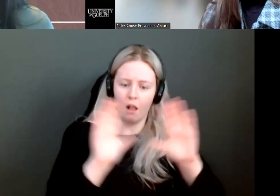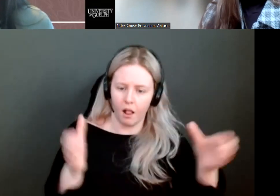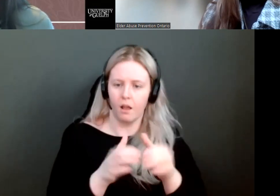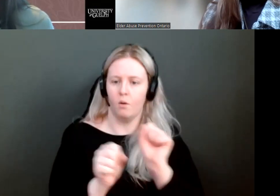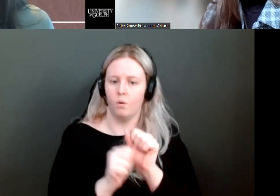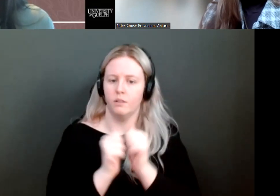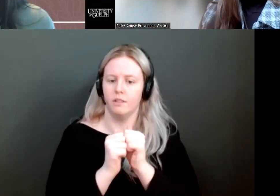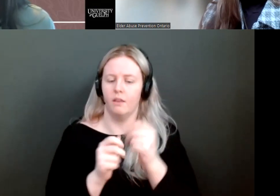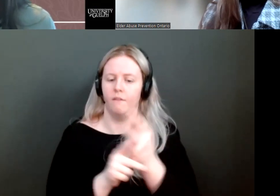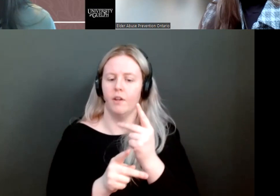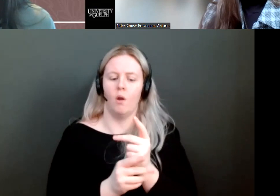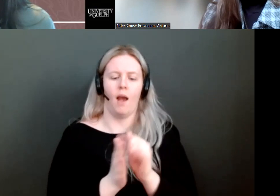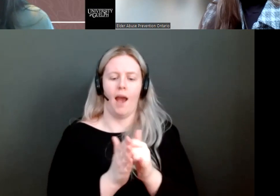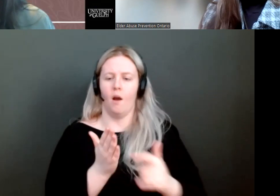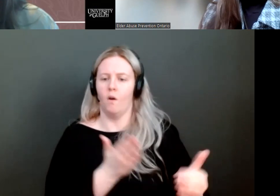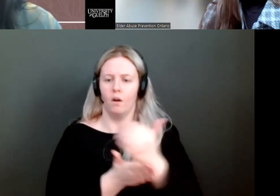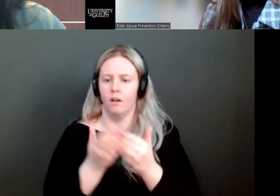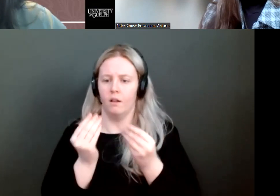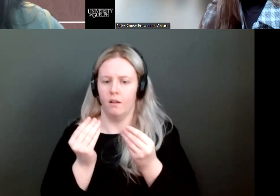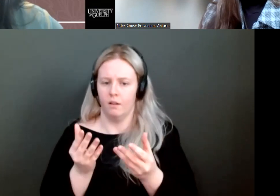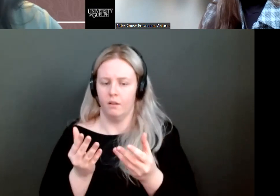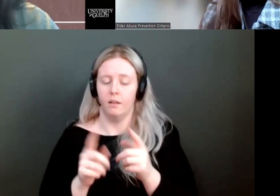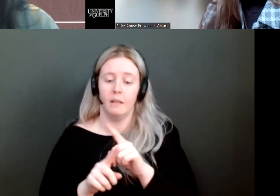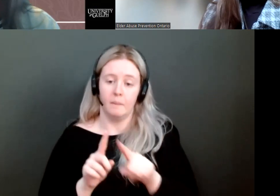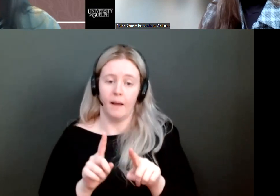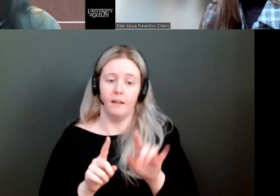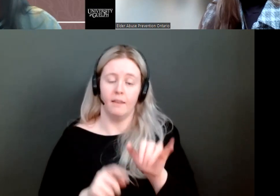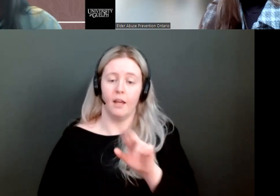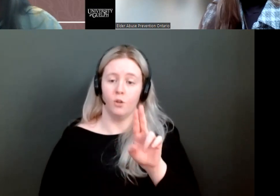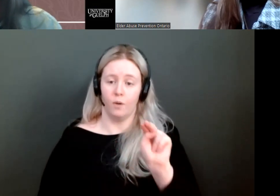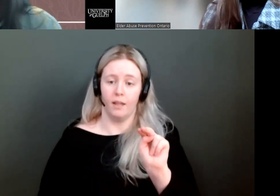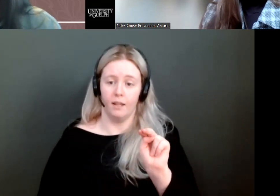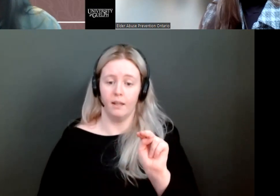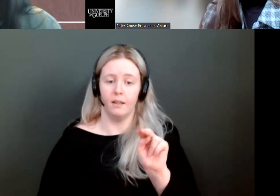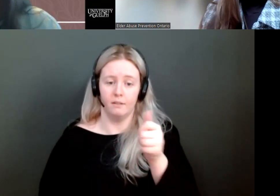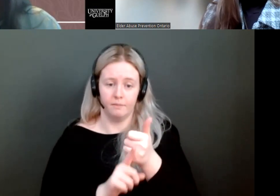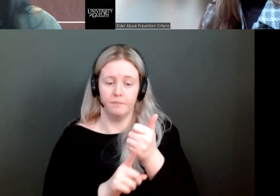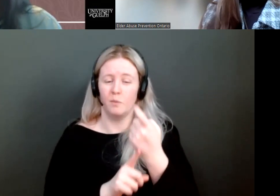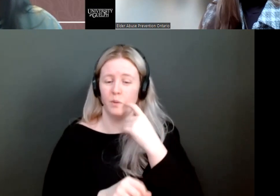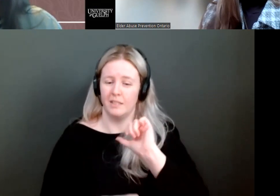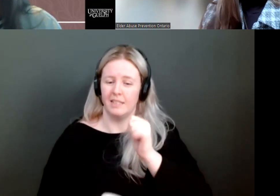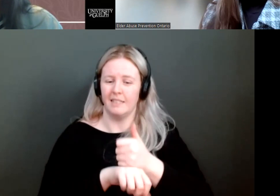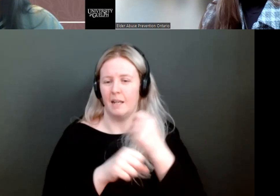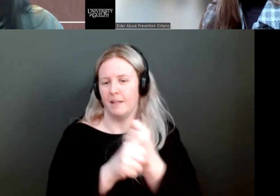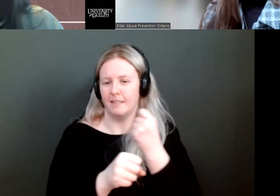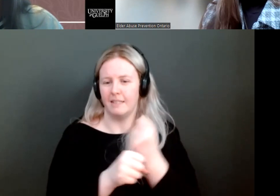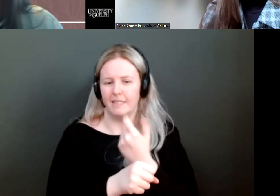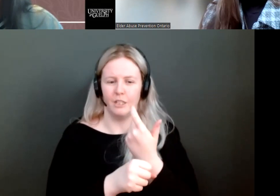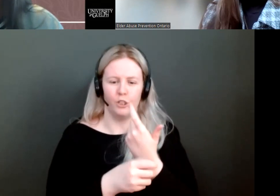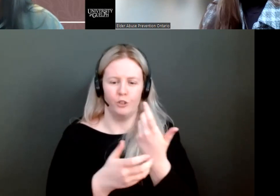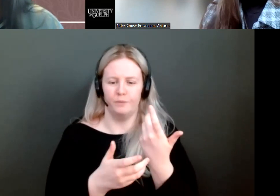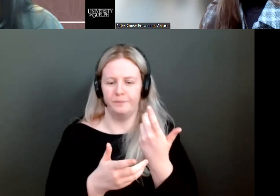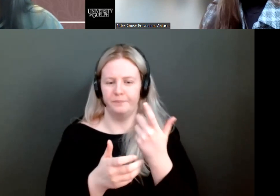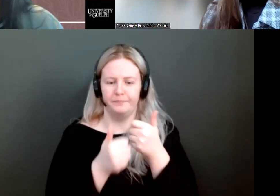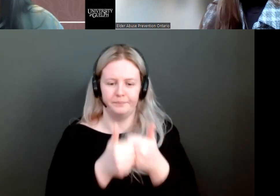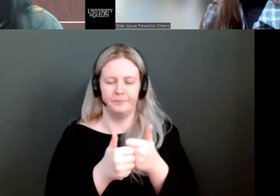that data. But having said that, the United Nations, as I mentioned, just came out with a statistical framework that